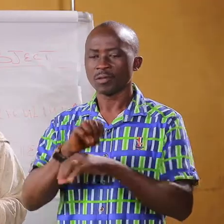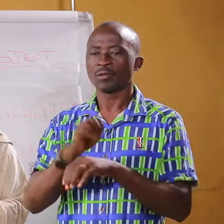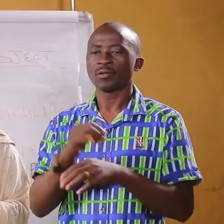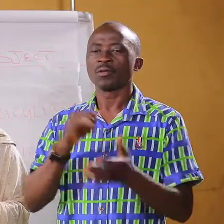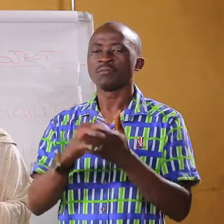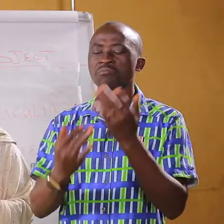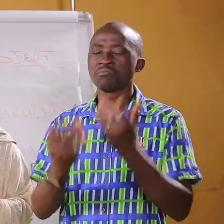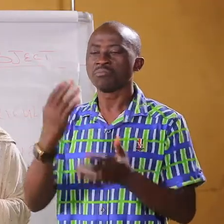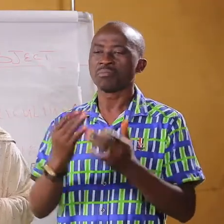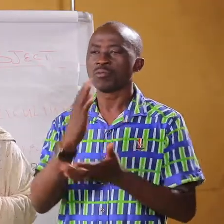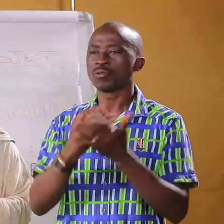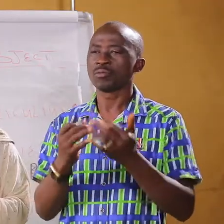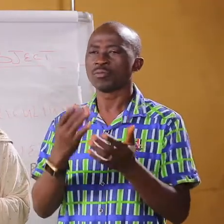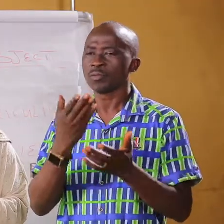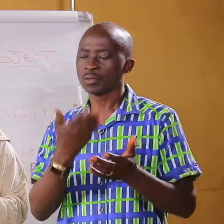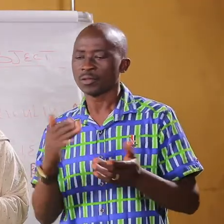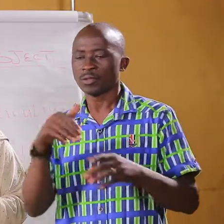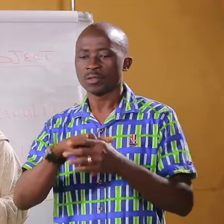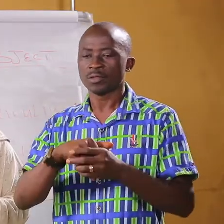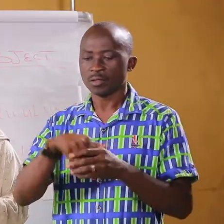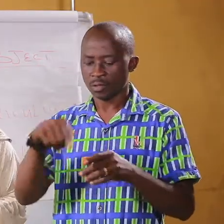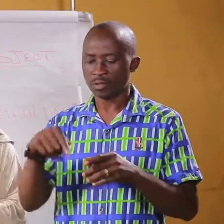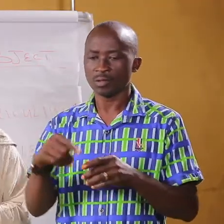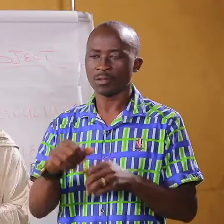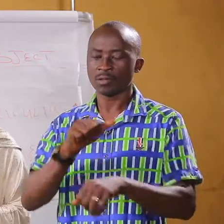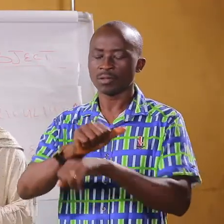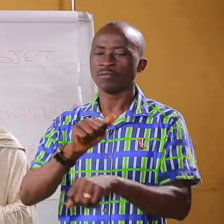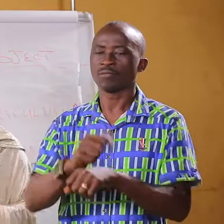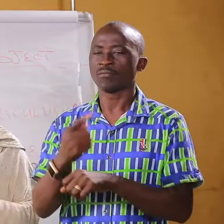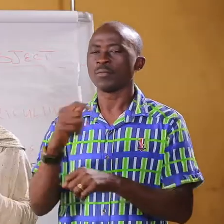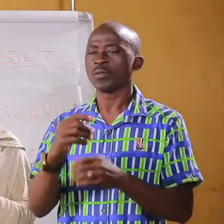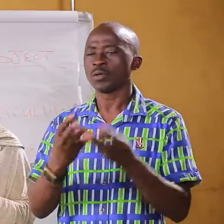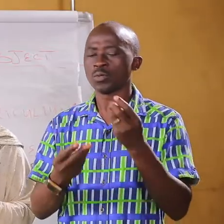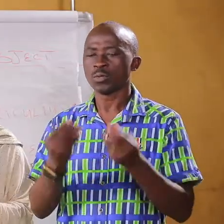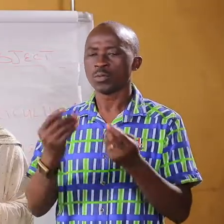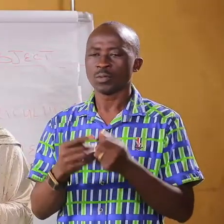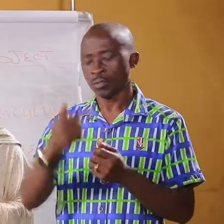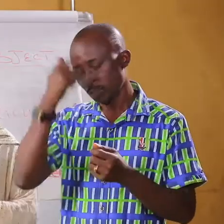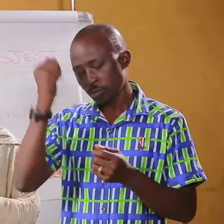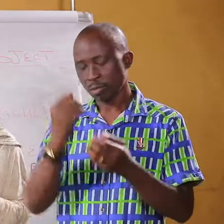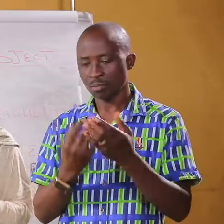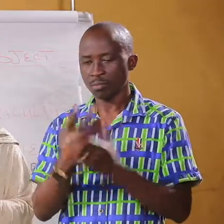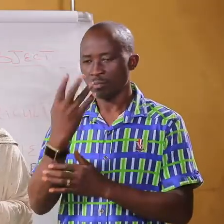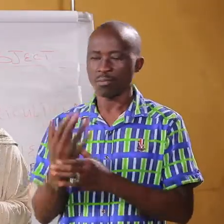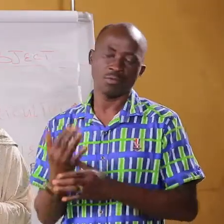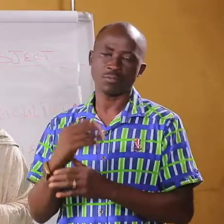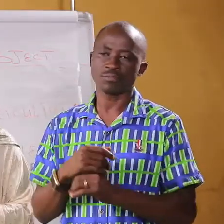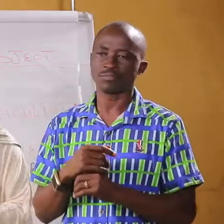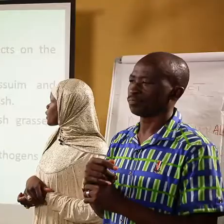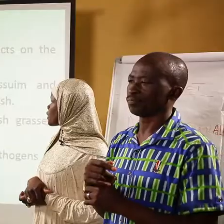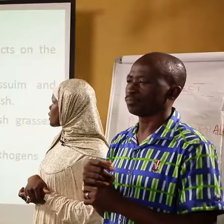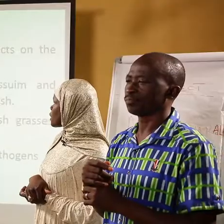the organisms or some germs that will really affect the soil. So they are being burned by fire.